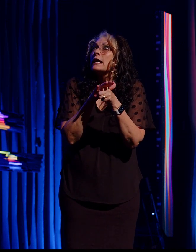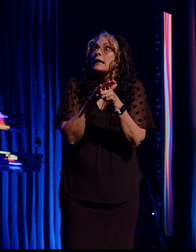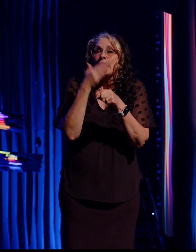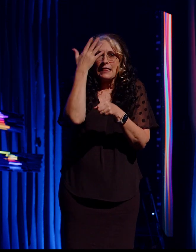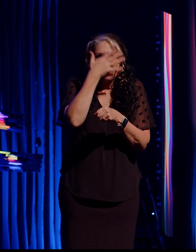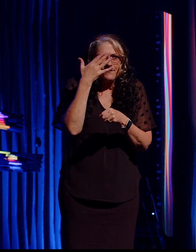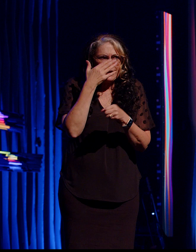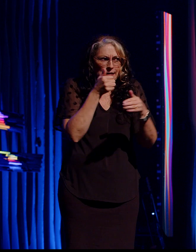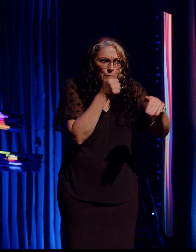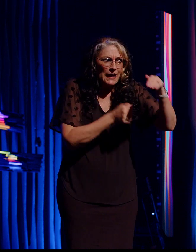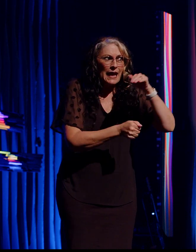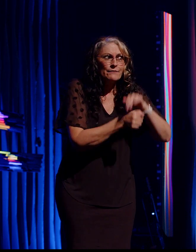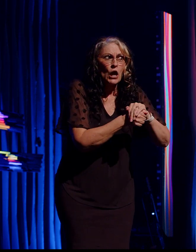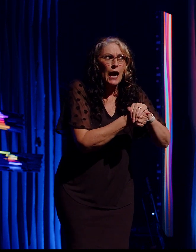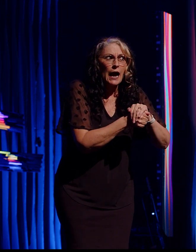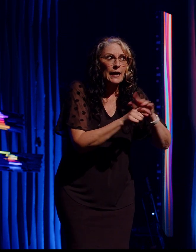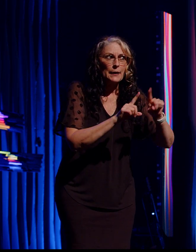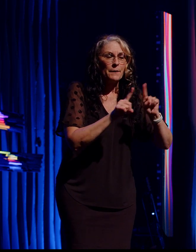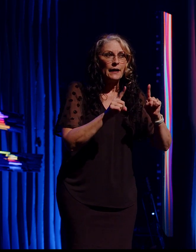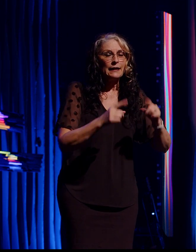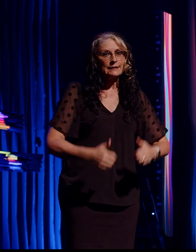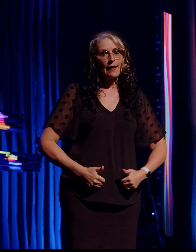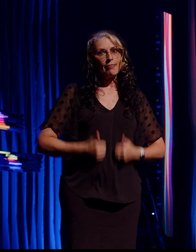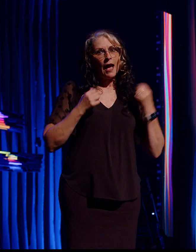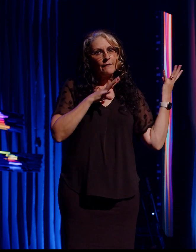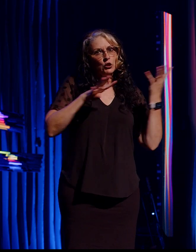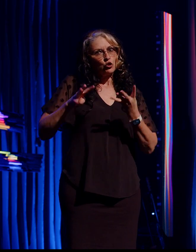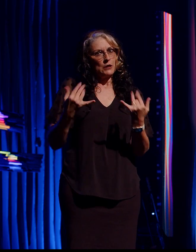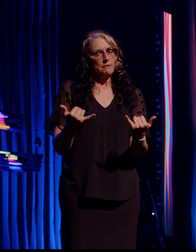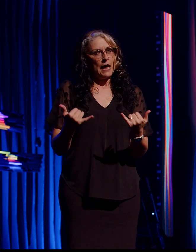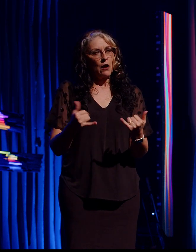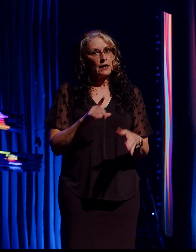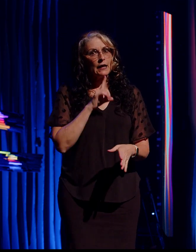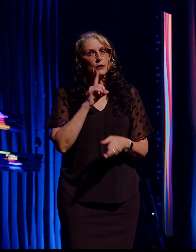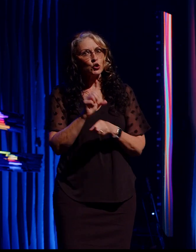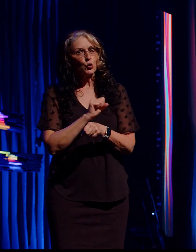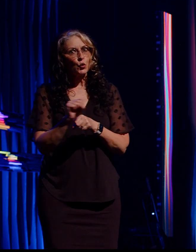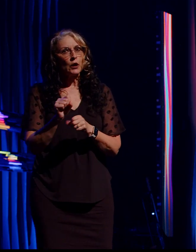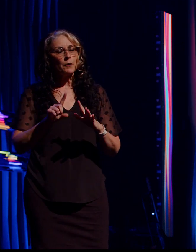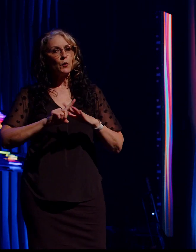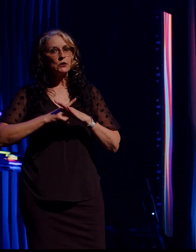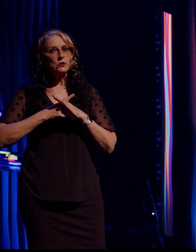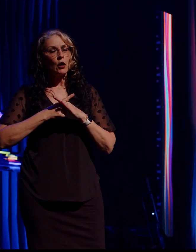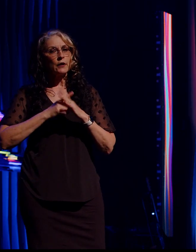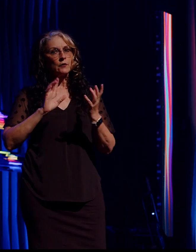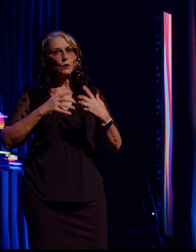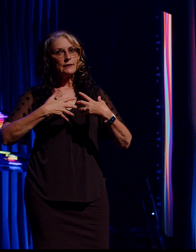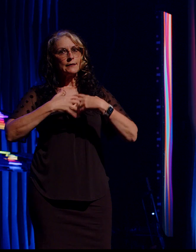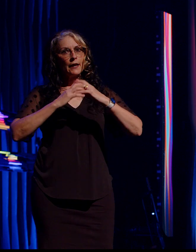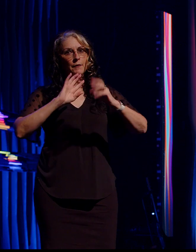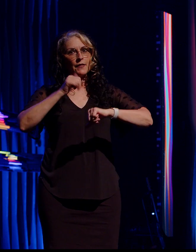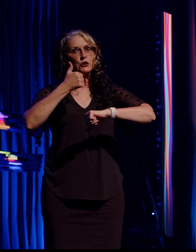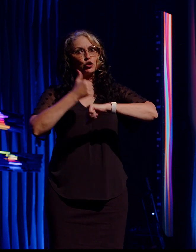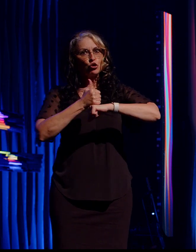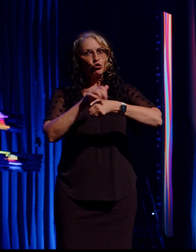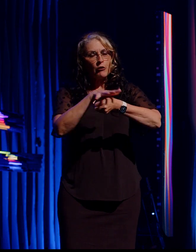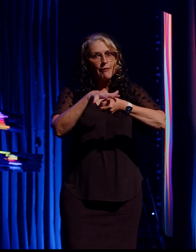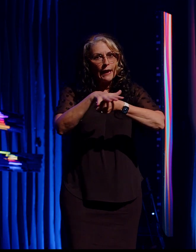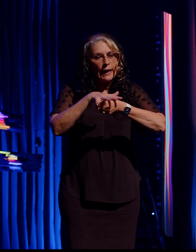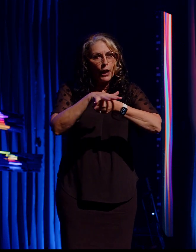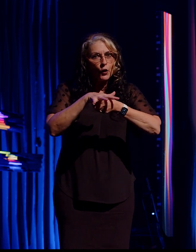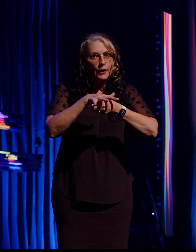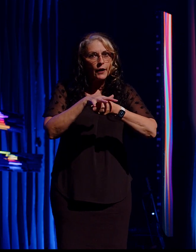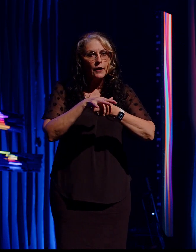It is real, okay? It's just we live stream. But through your giving, we were able to start this church as well. I